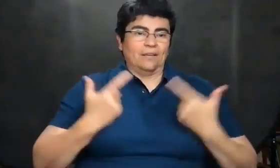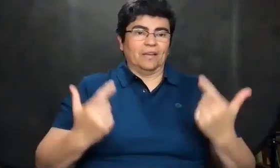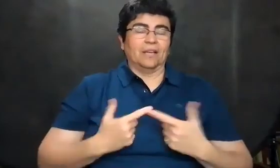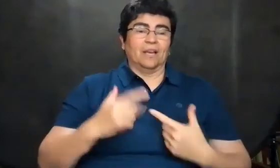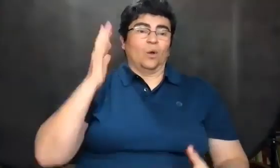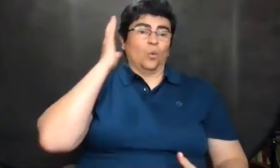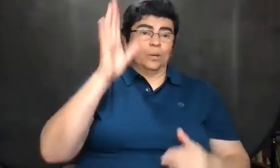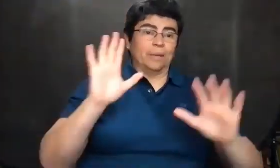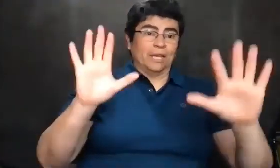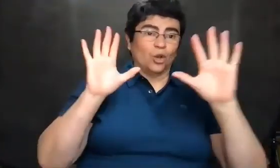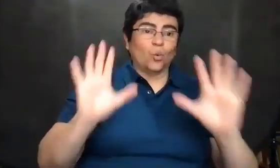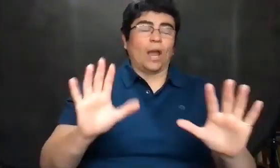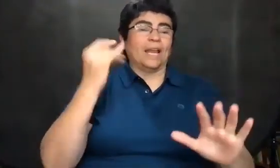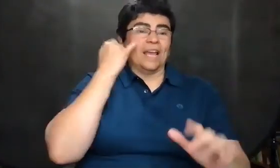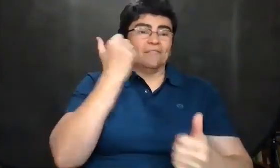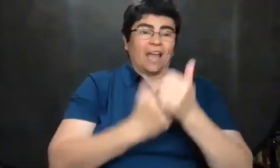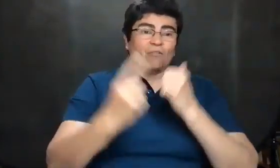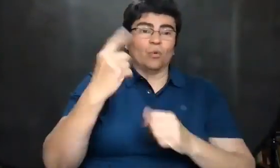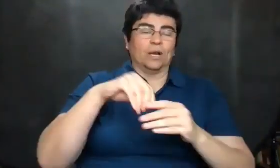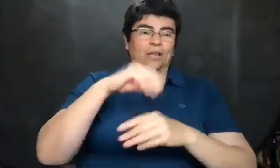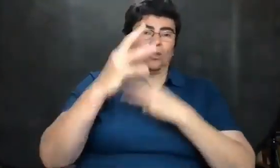great if everybody in the world had 12 steps